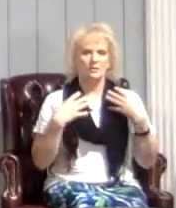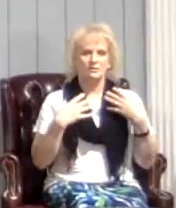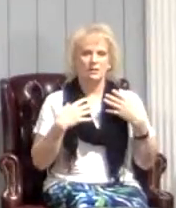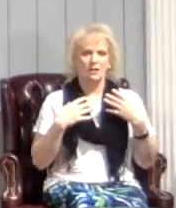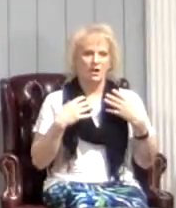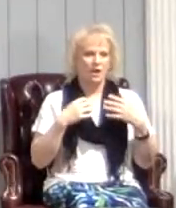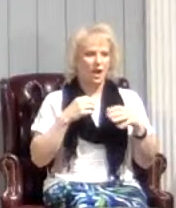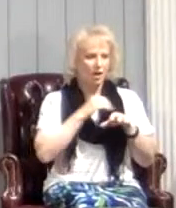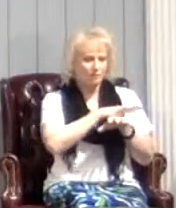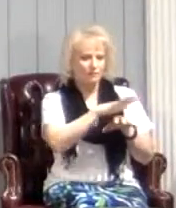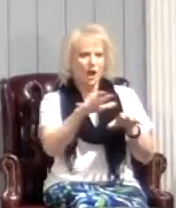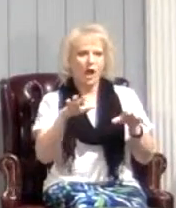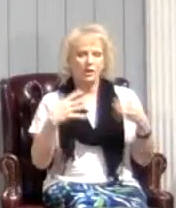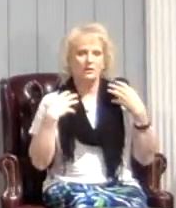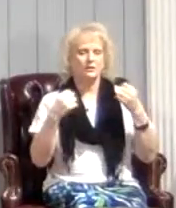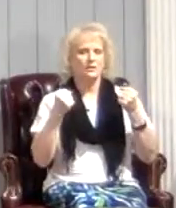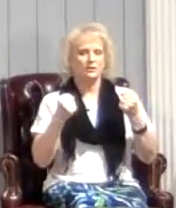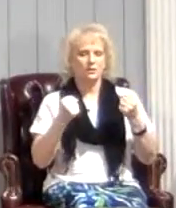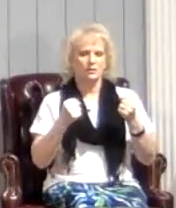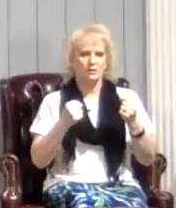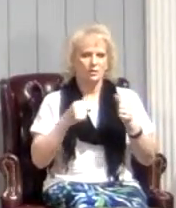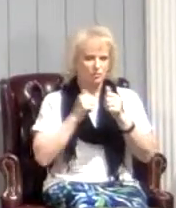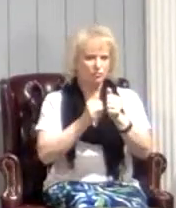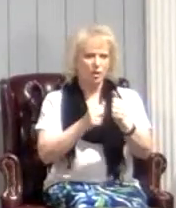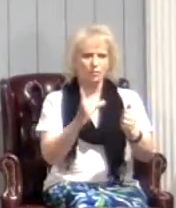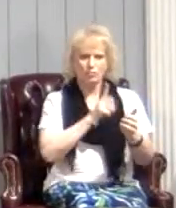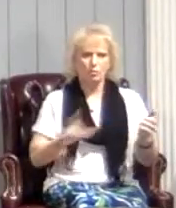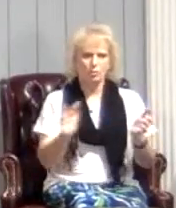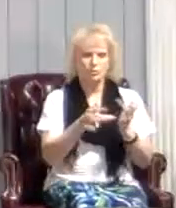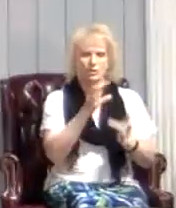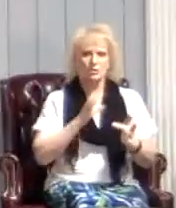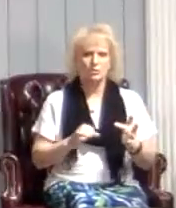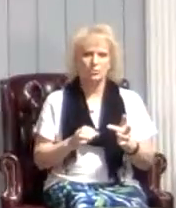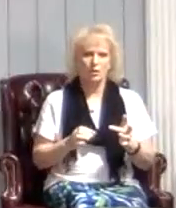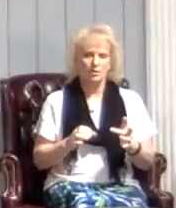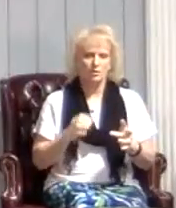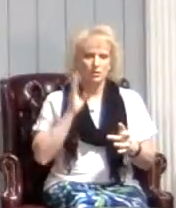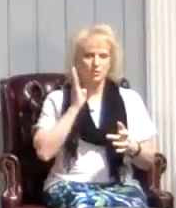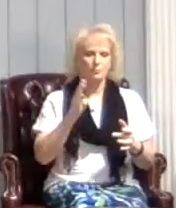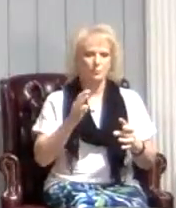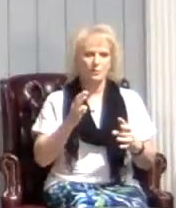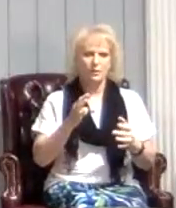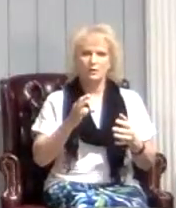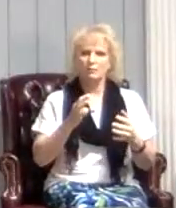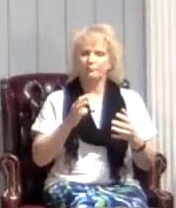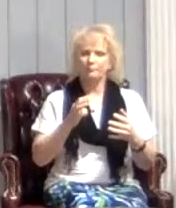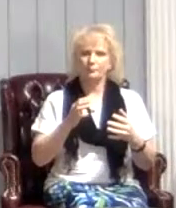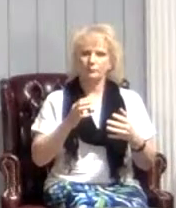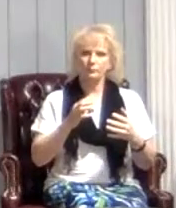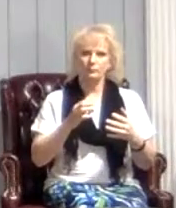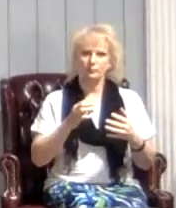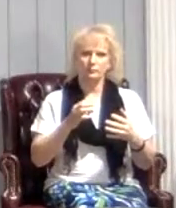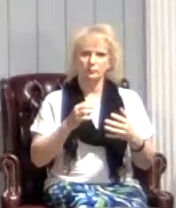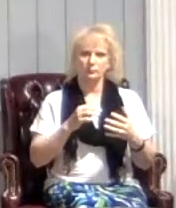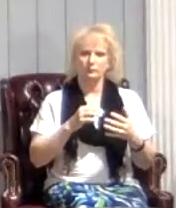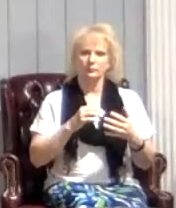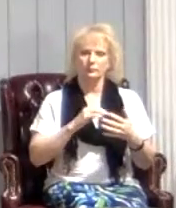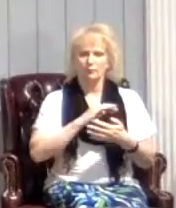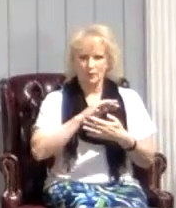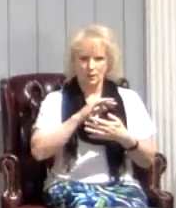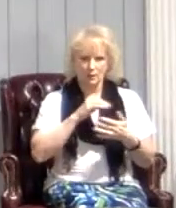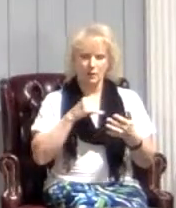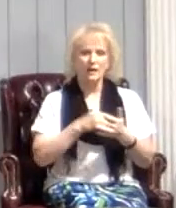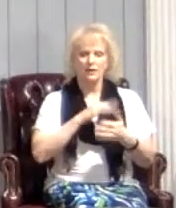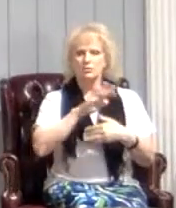able to follow the Lord Jesus Christ, that is a valiant thing. To be one of those, and I think it is all of us, I think it's the believers who